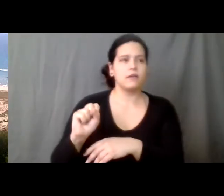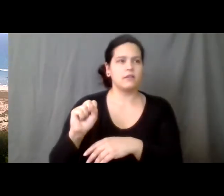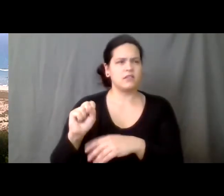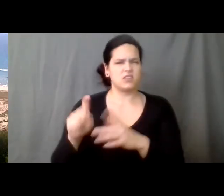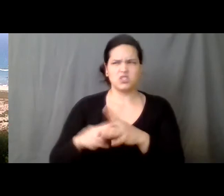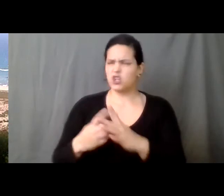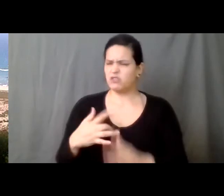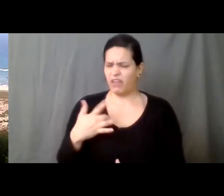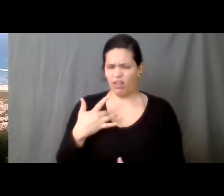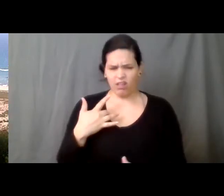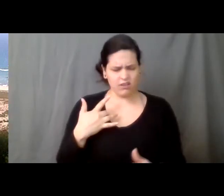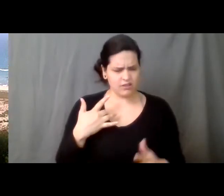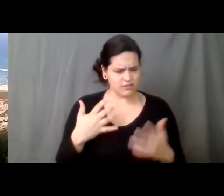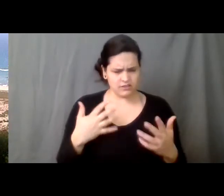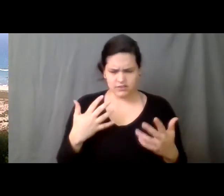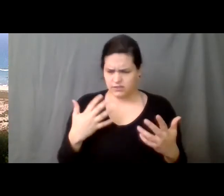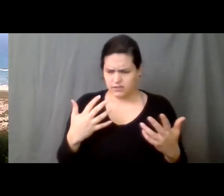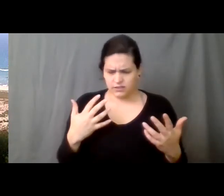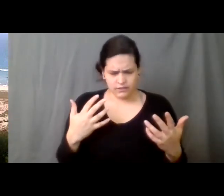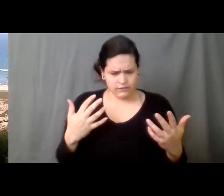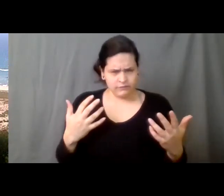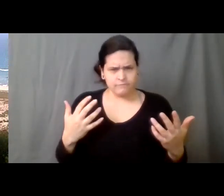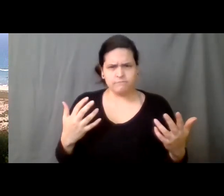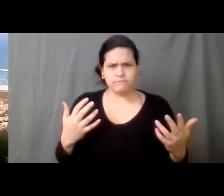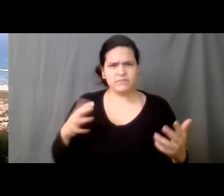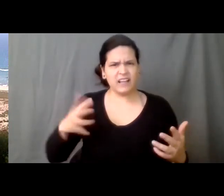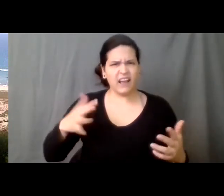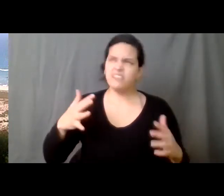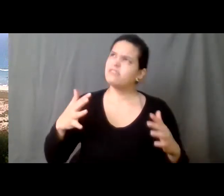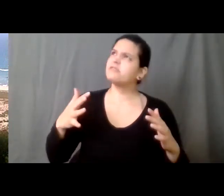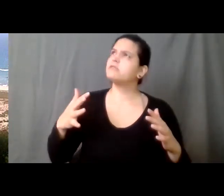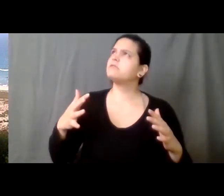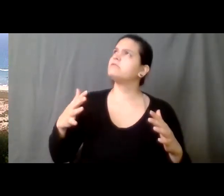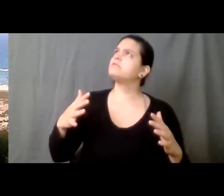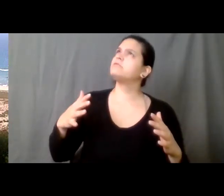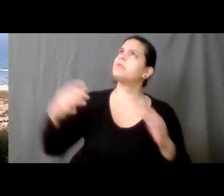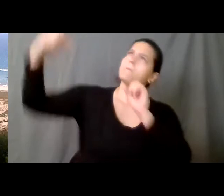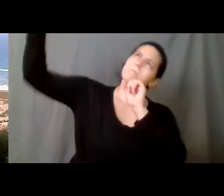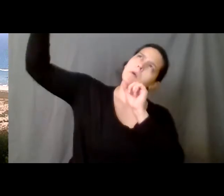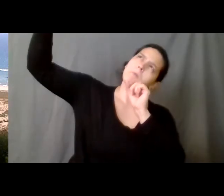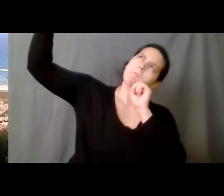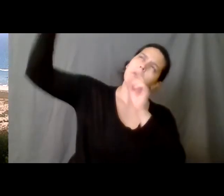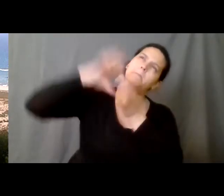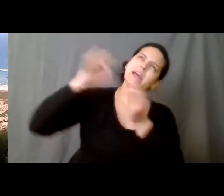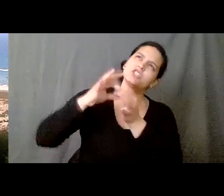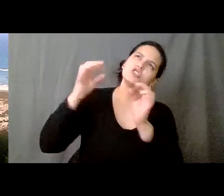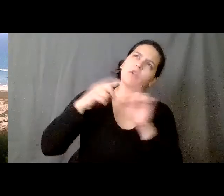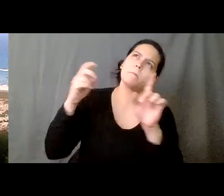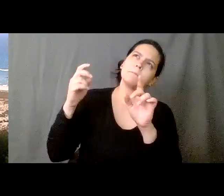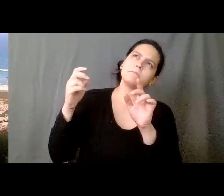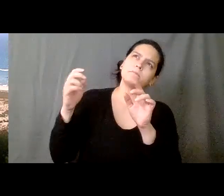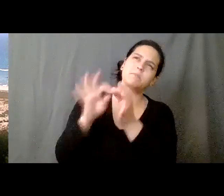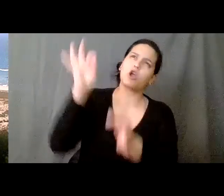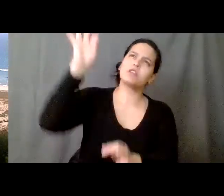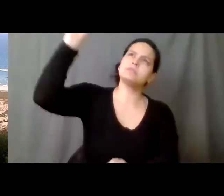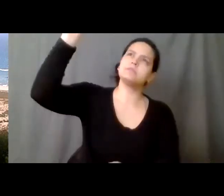quite, so let's just say I was getting messages from the spirits who weren't angry, but were quite forceful about